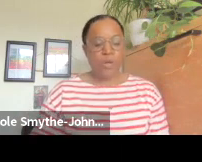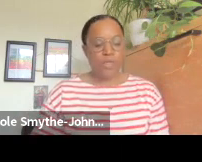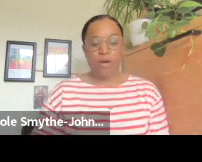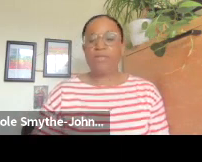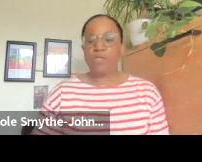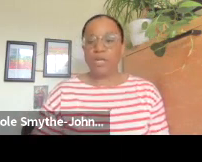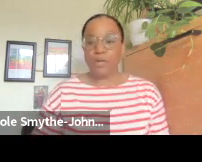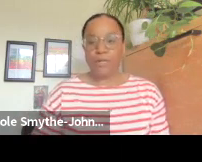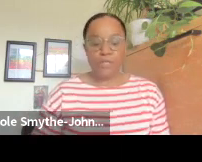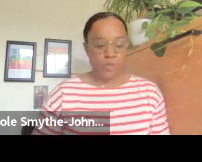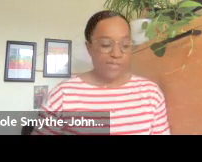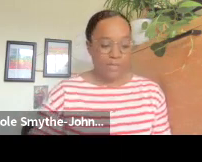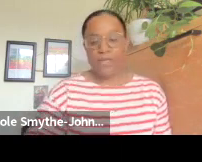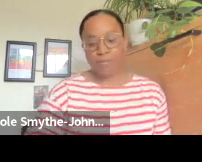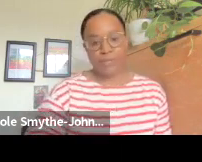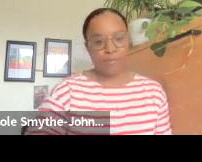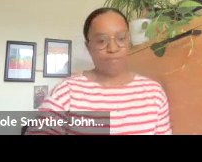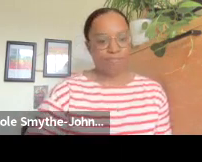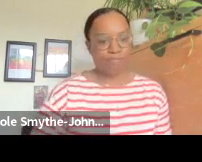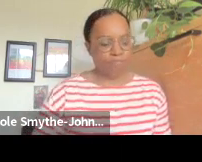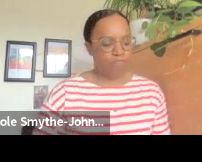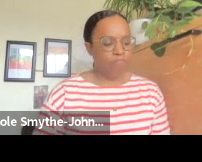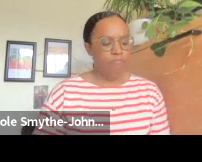North and South are also generally discussed separately.